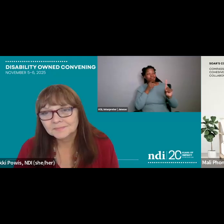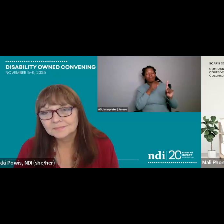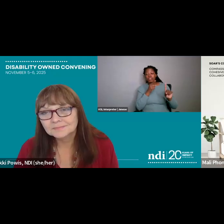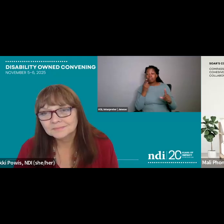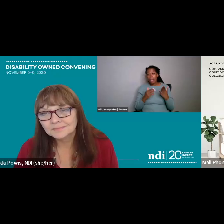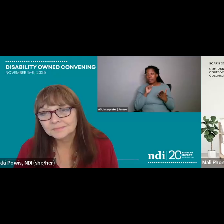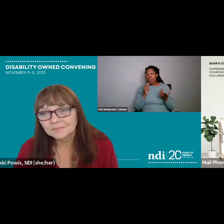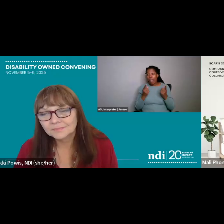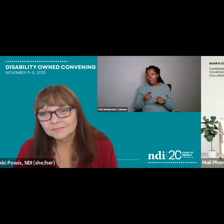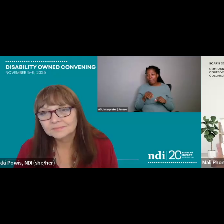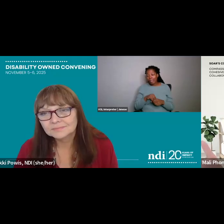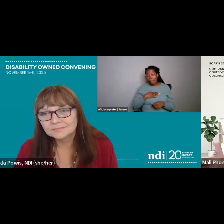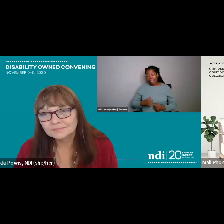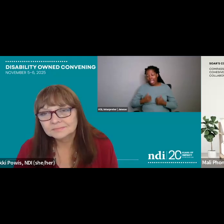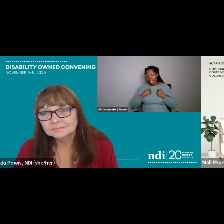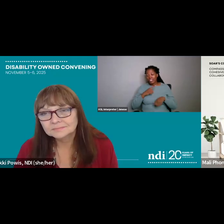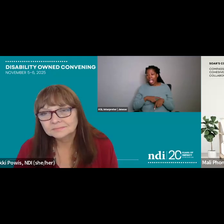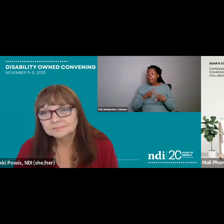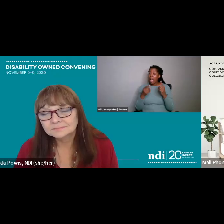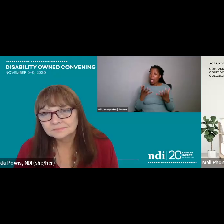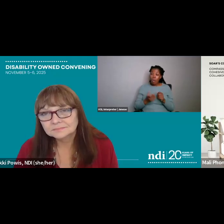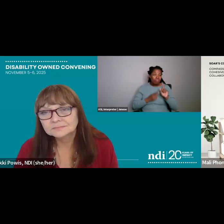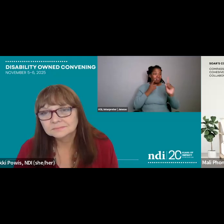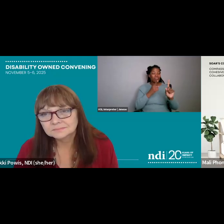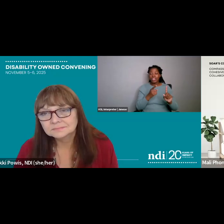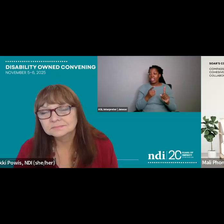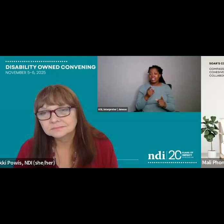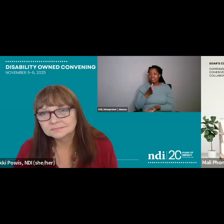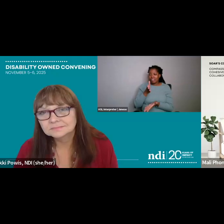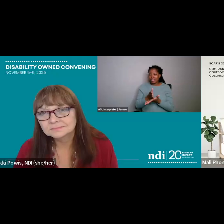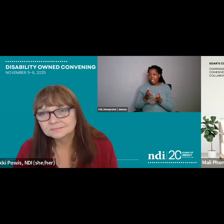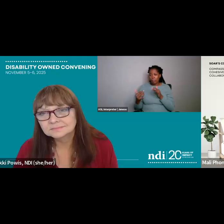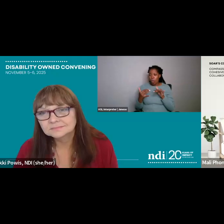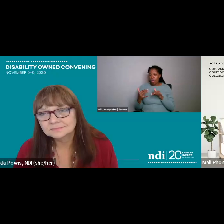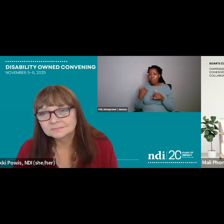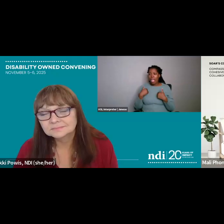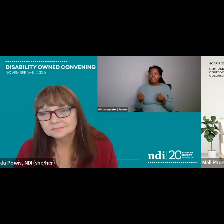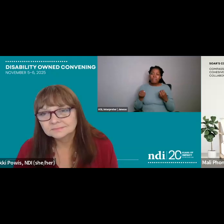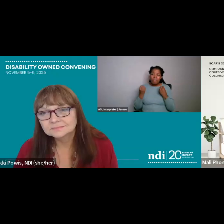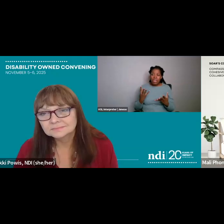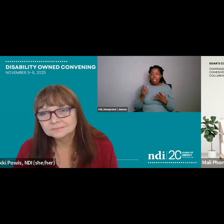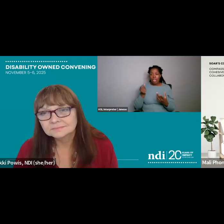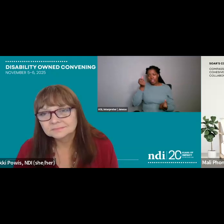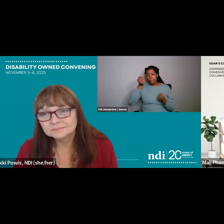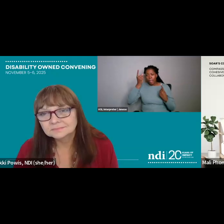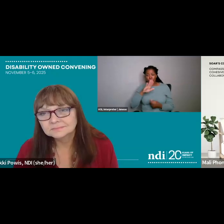war, because we have billions of compassionate souls walking here on this planet. So the vision